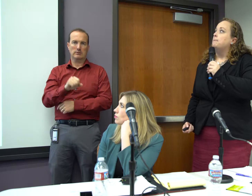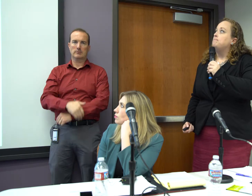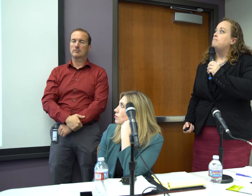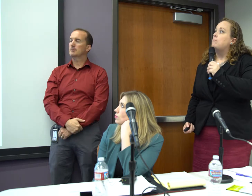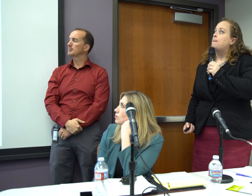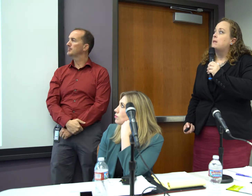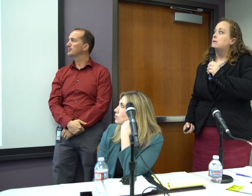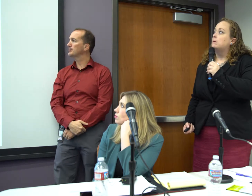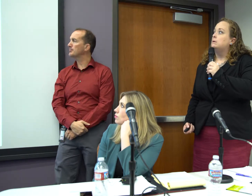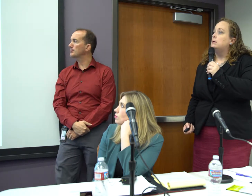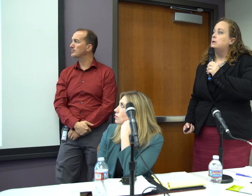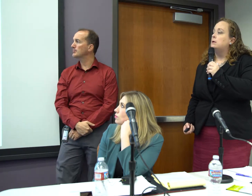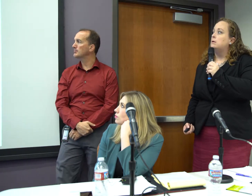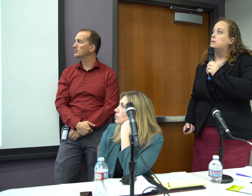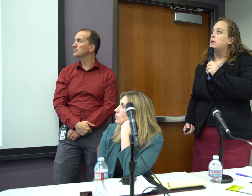And